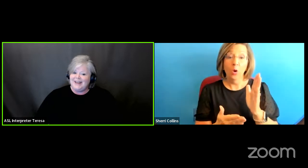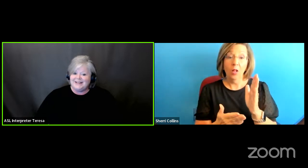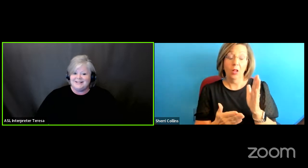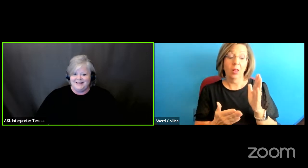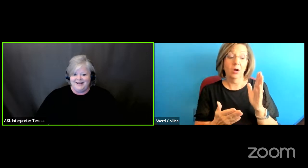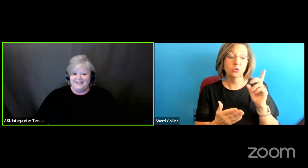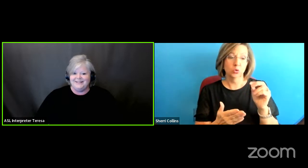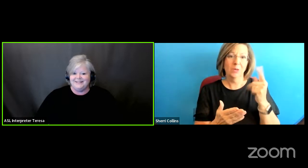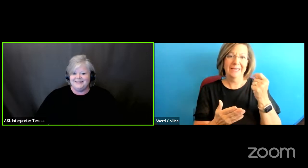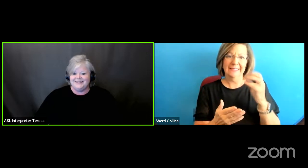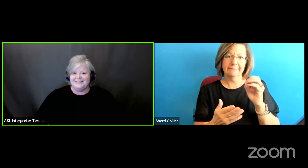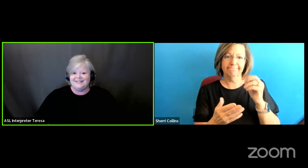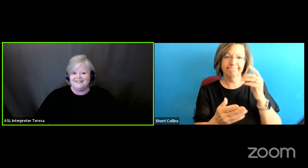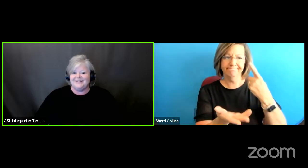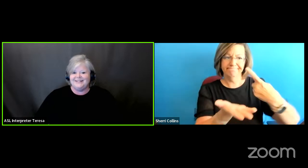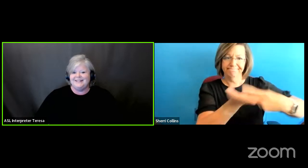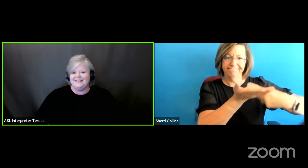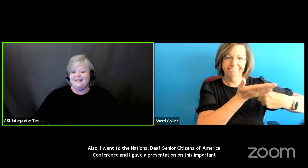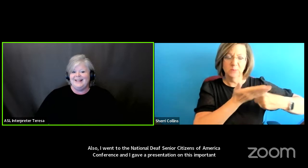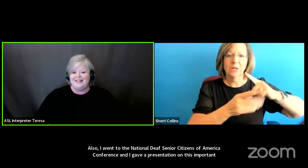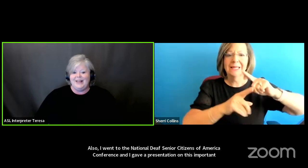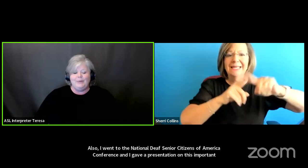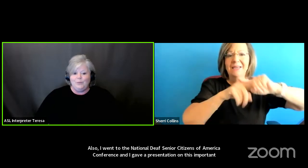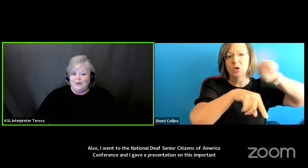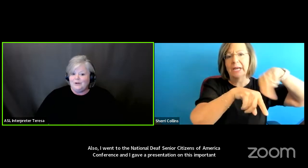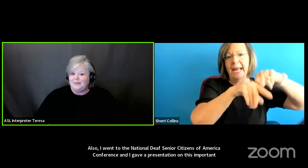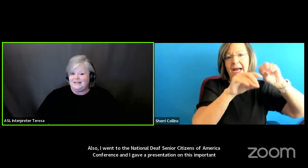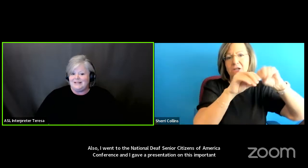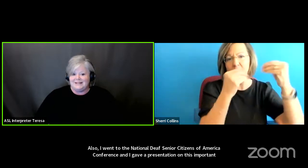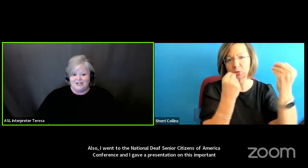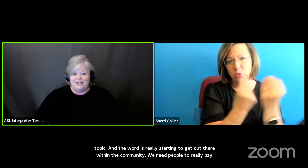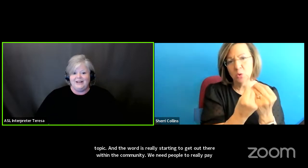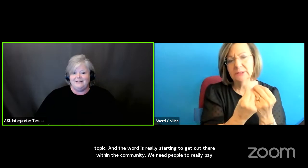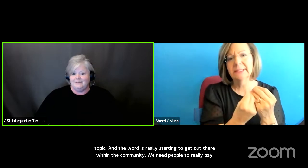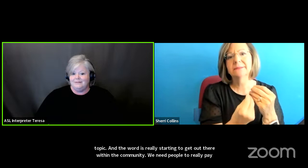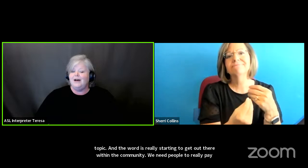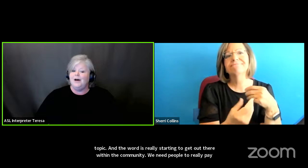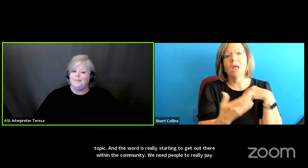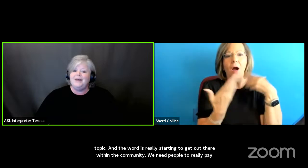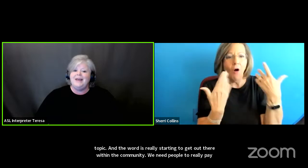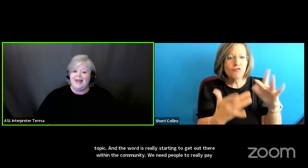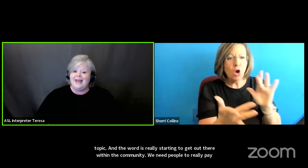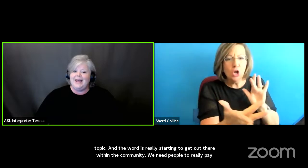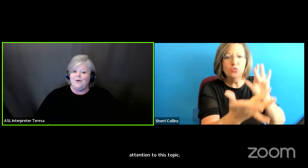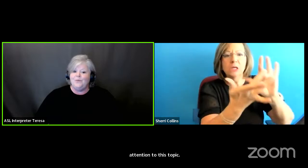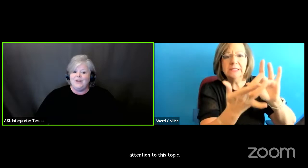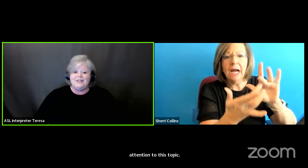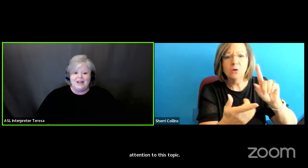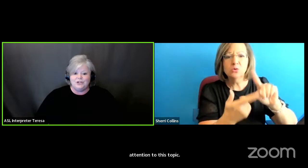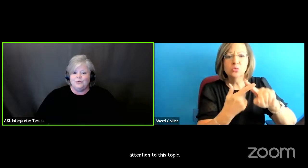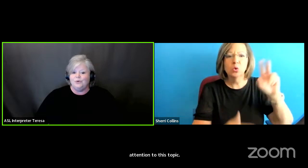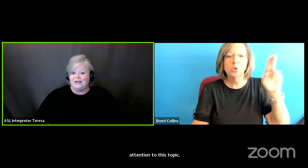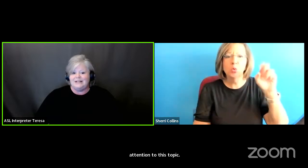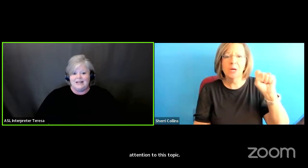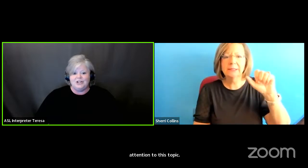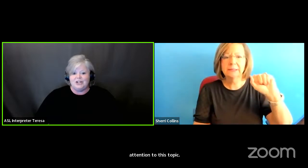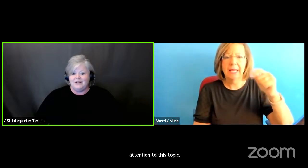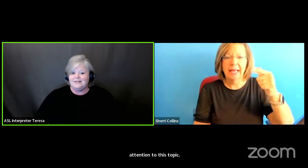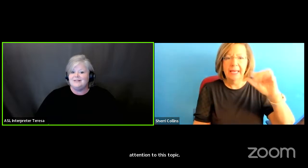So the next thing that we will be discussing with